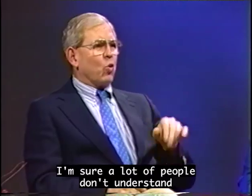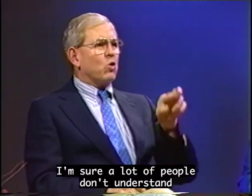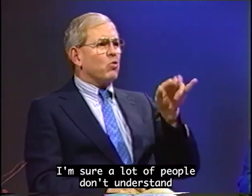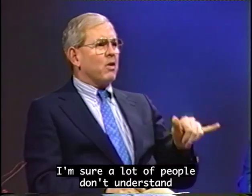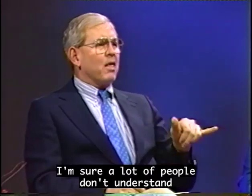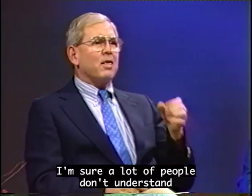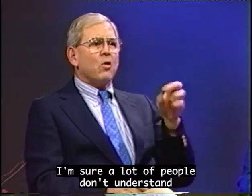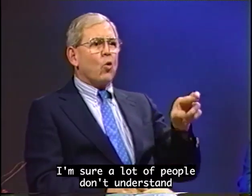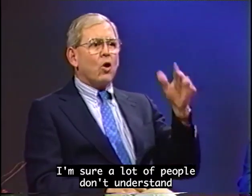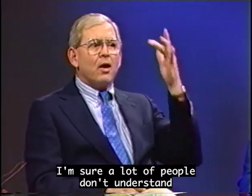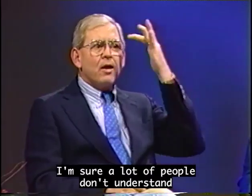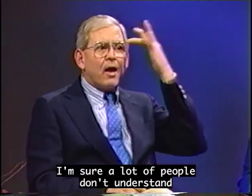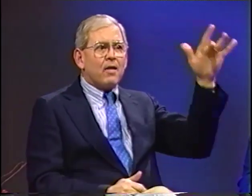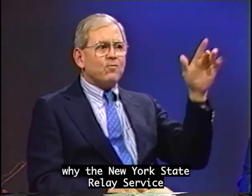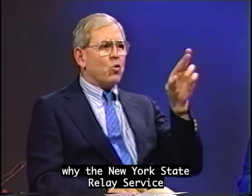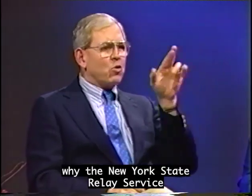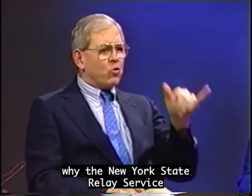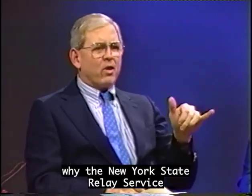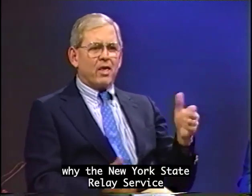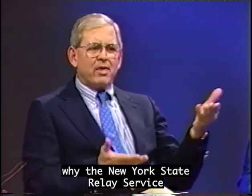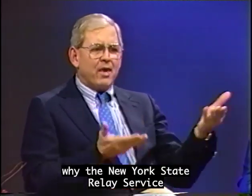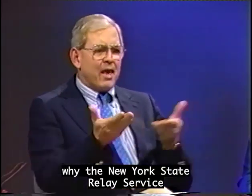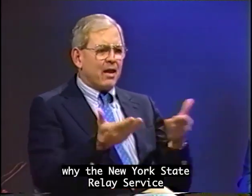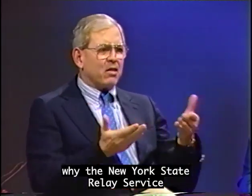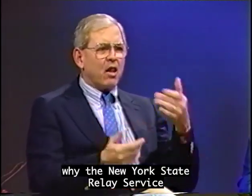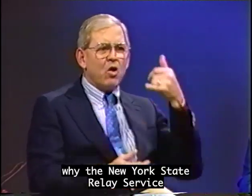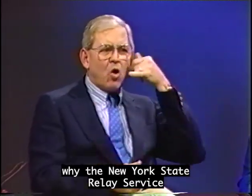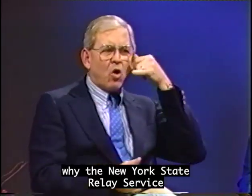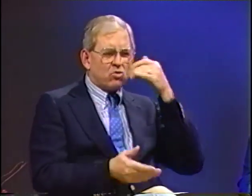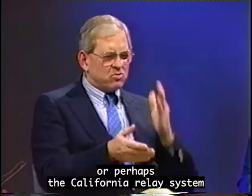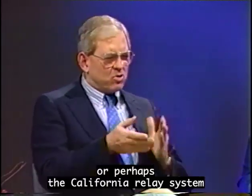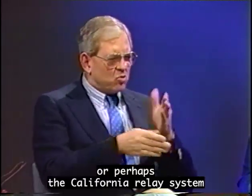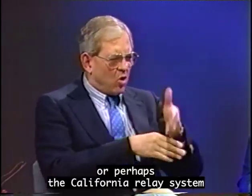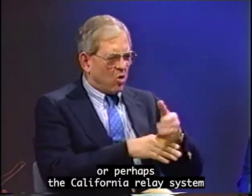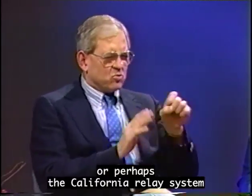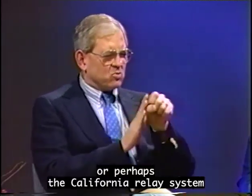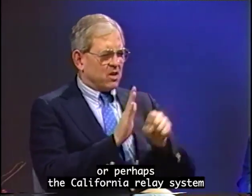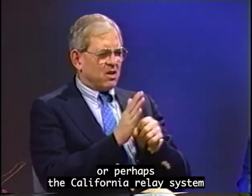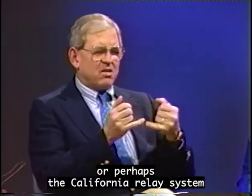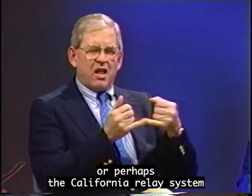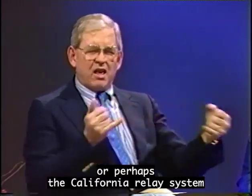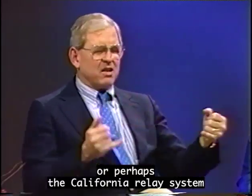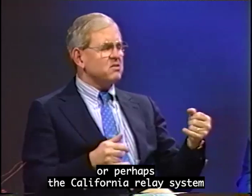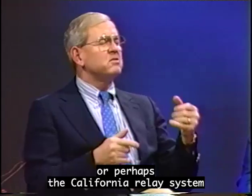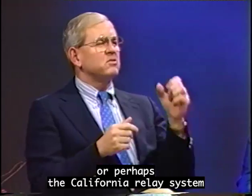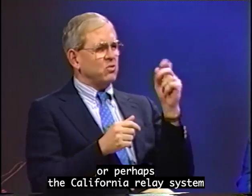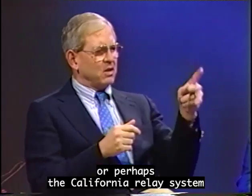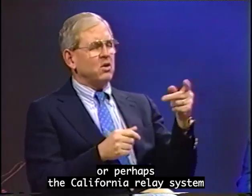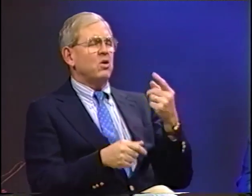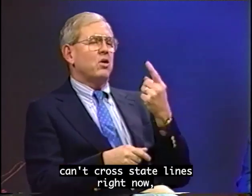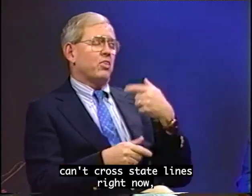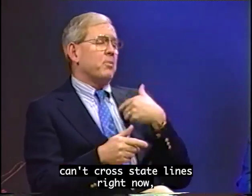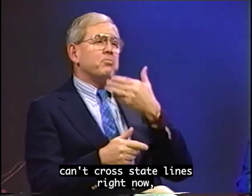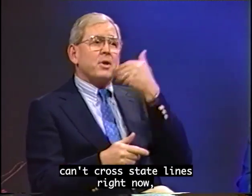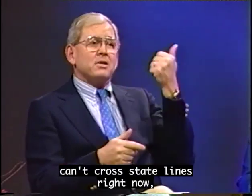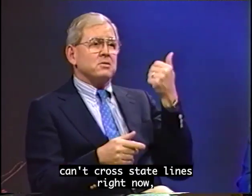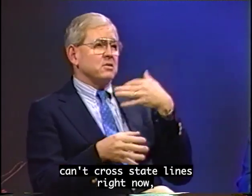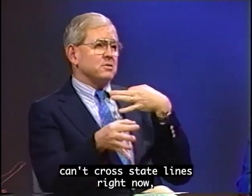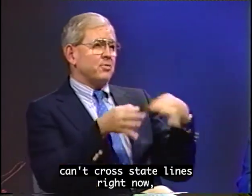sure a lot of people don't understand why the New York State relay service, or perhaps the California relay system, can't cross state